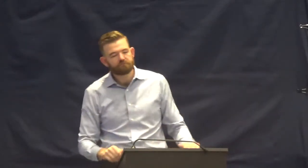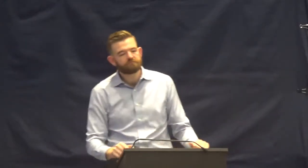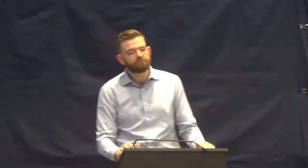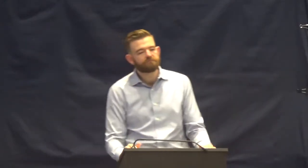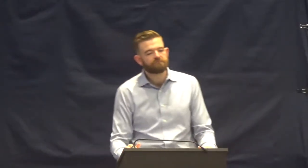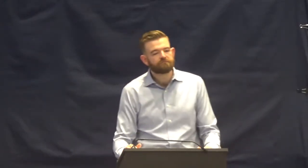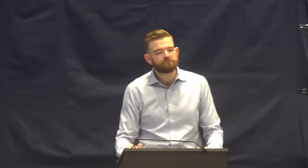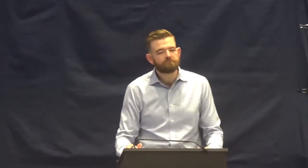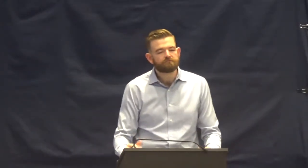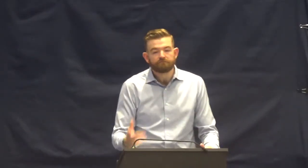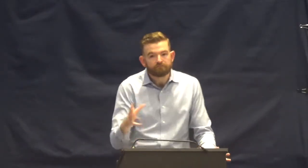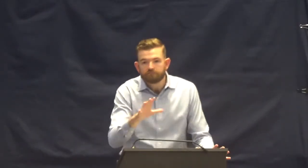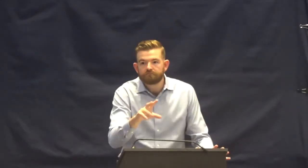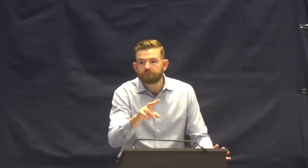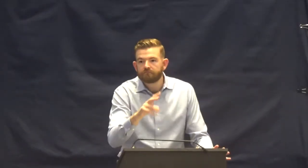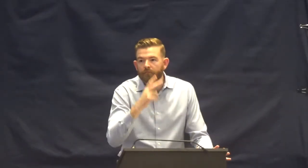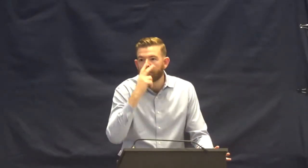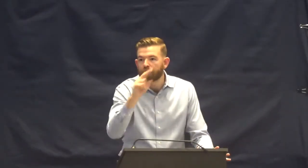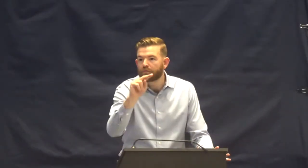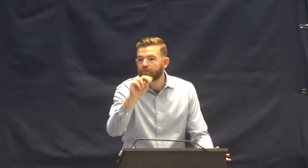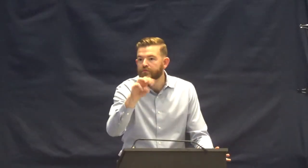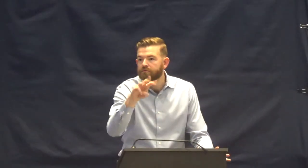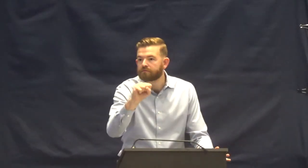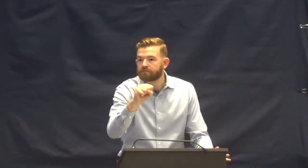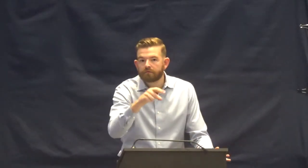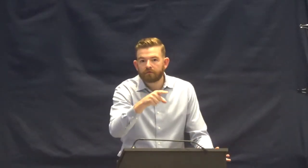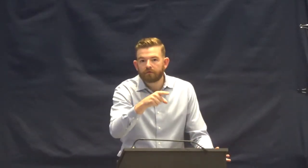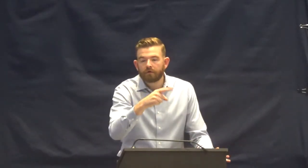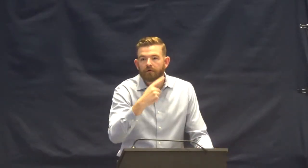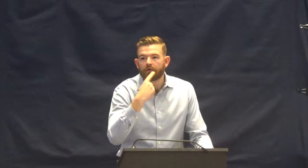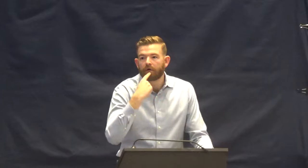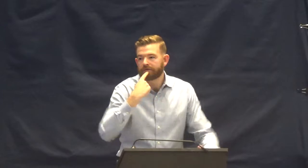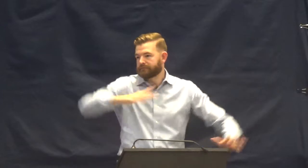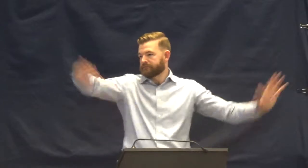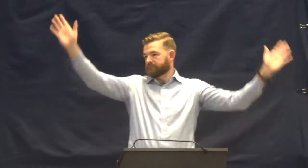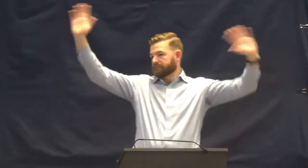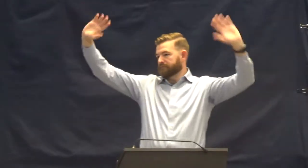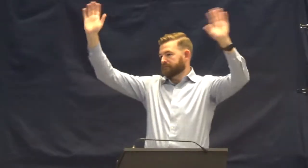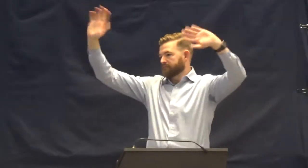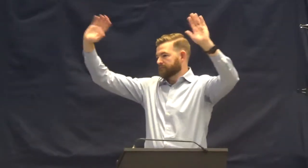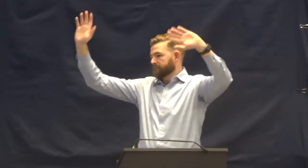follow. Let me give you a couple of examples here. When you watch the news,